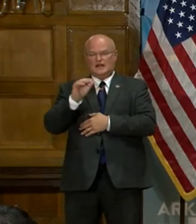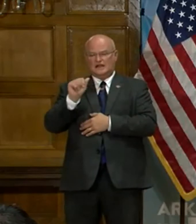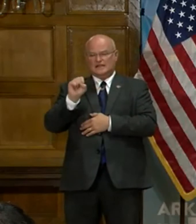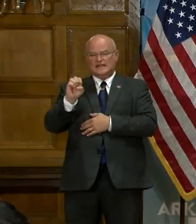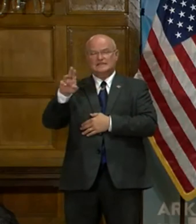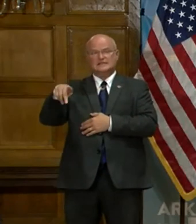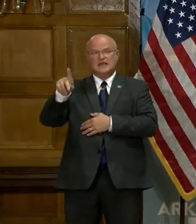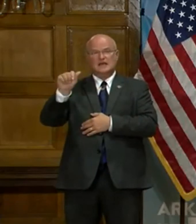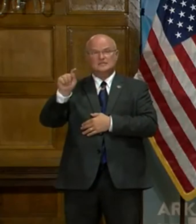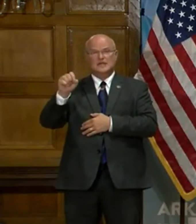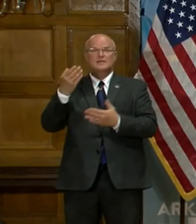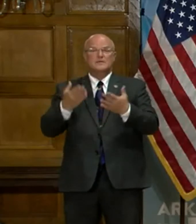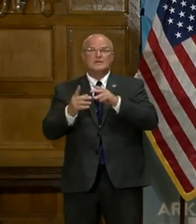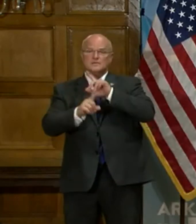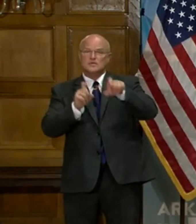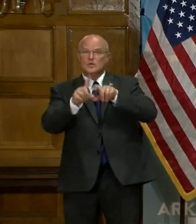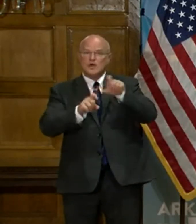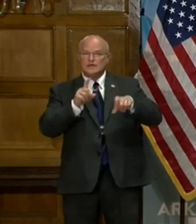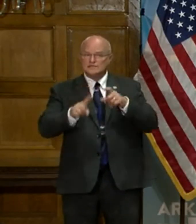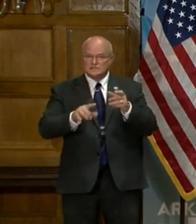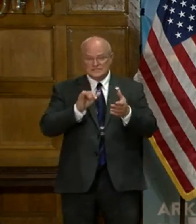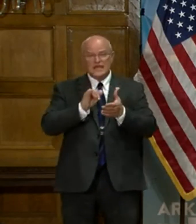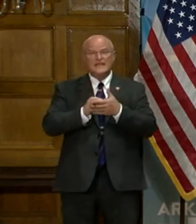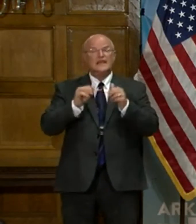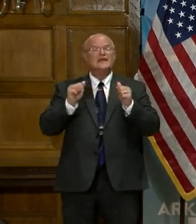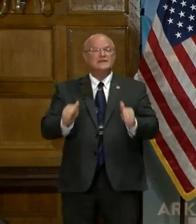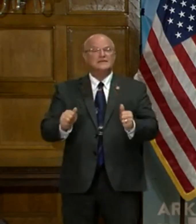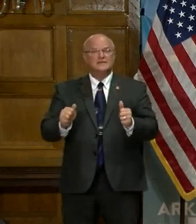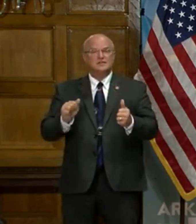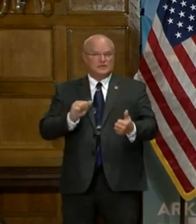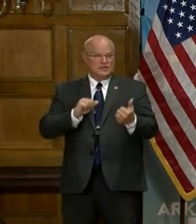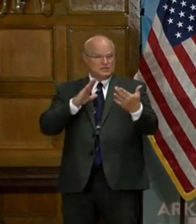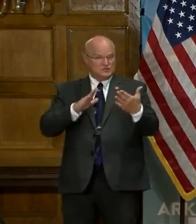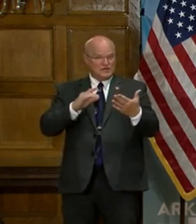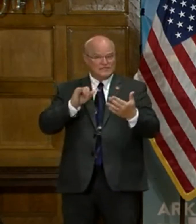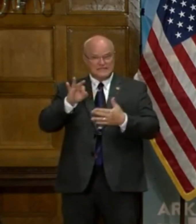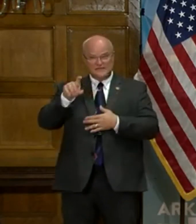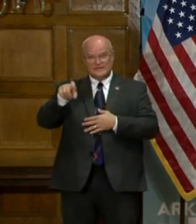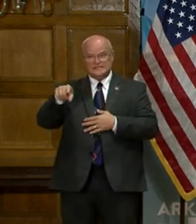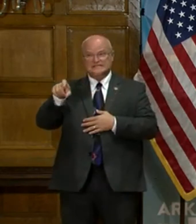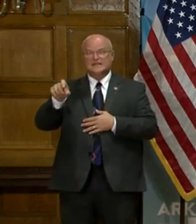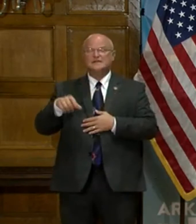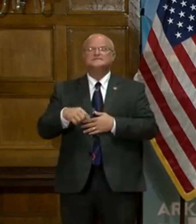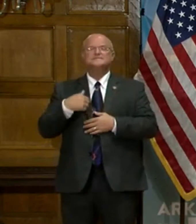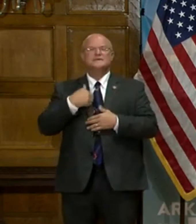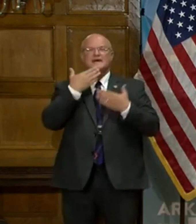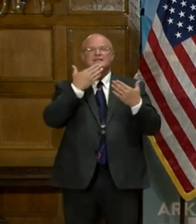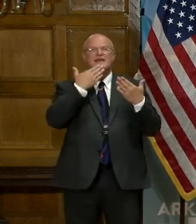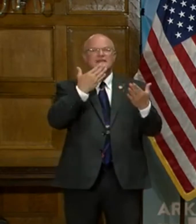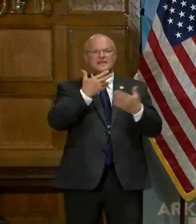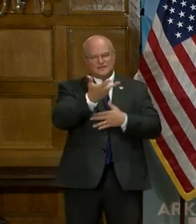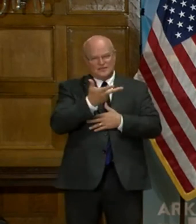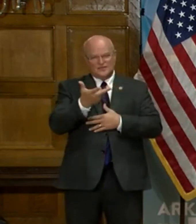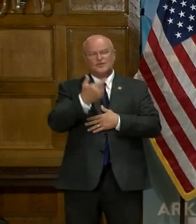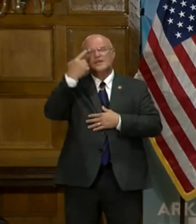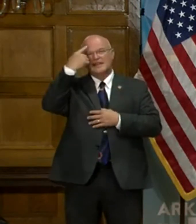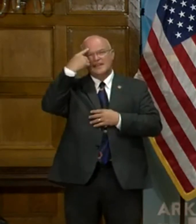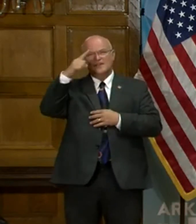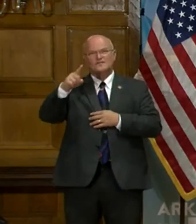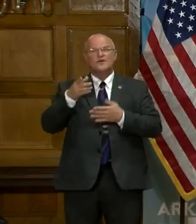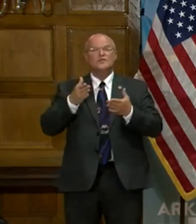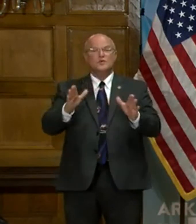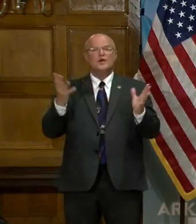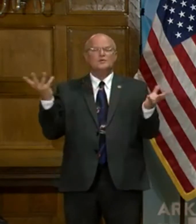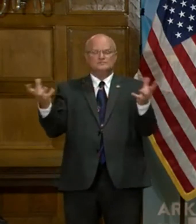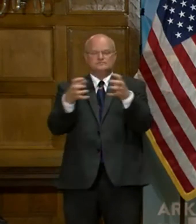case update, then there might be questions that could be addressed if necessary. But I want to thank each of you for the